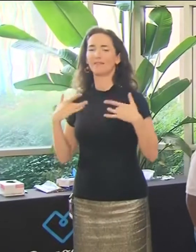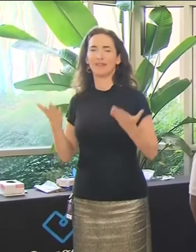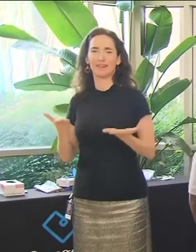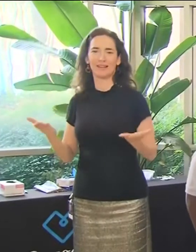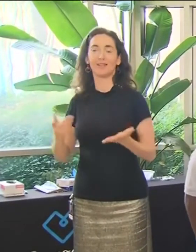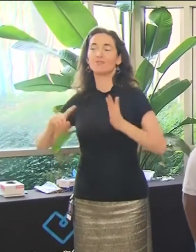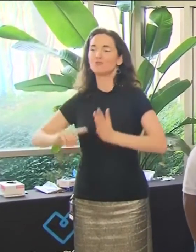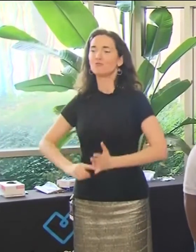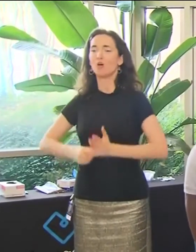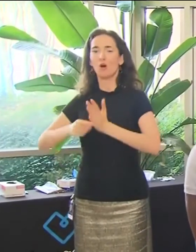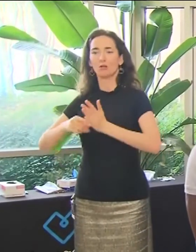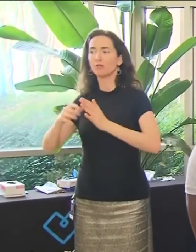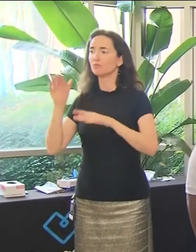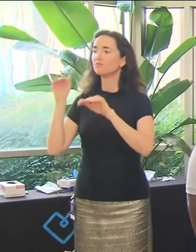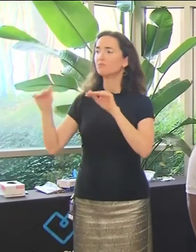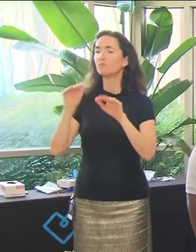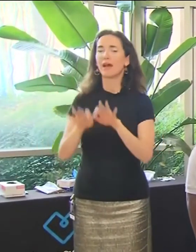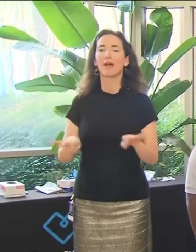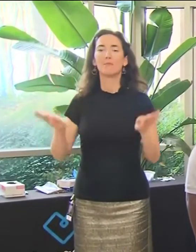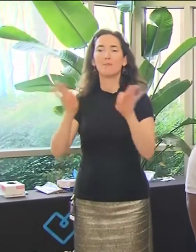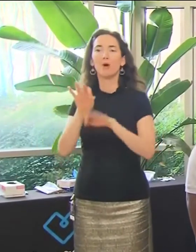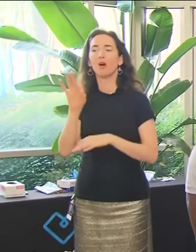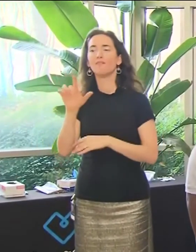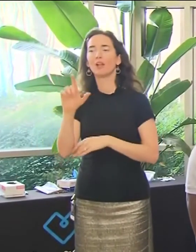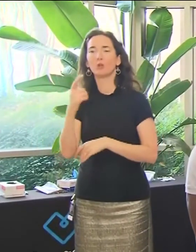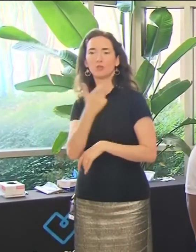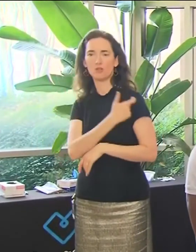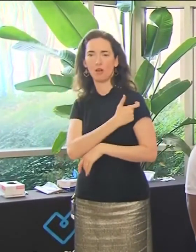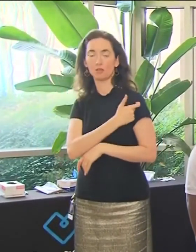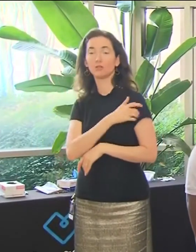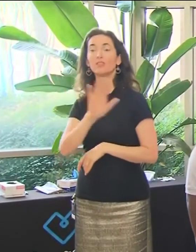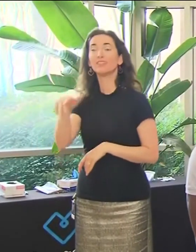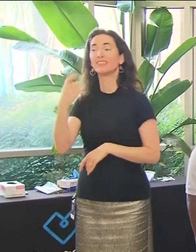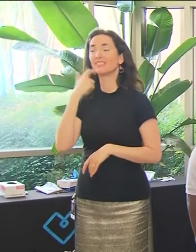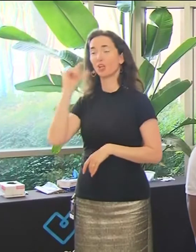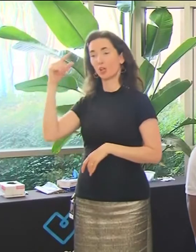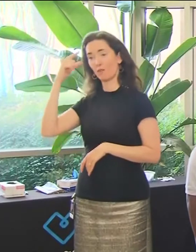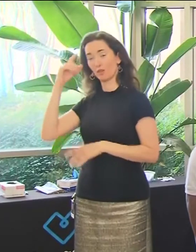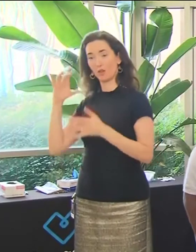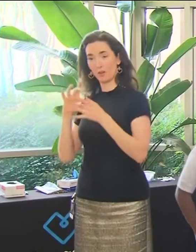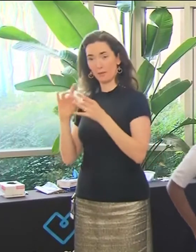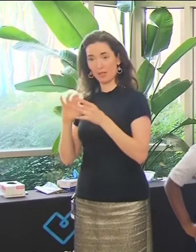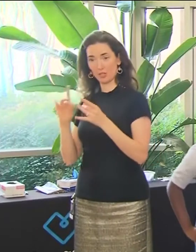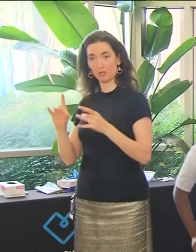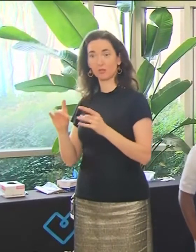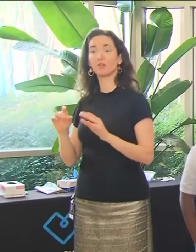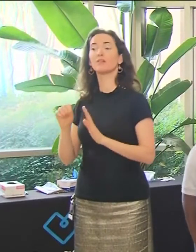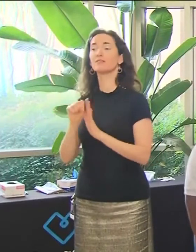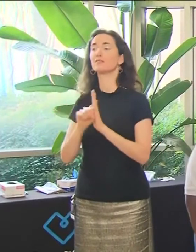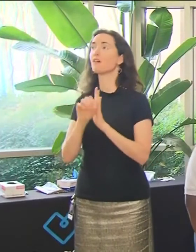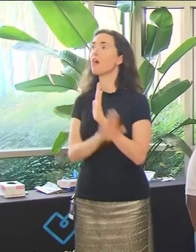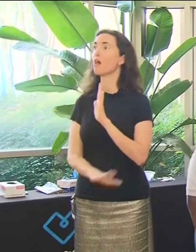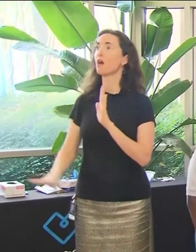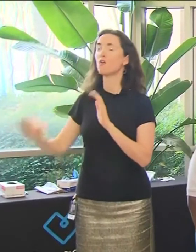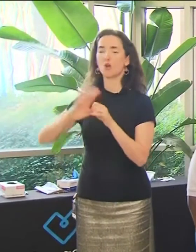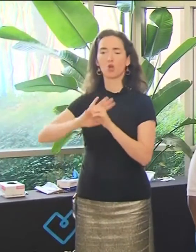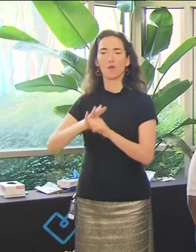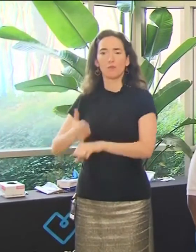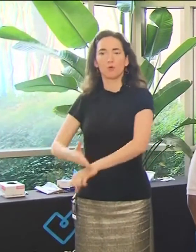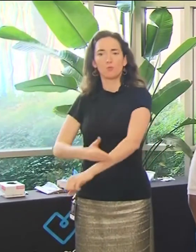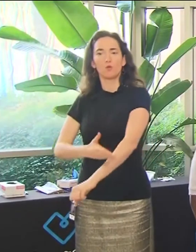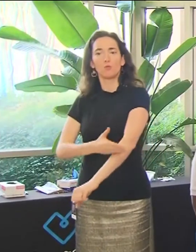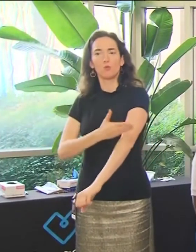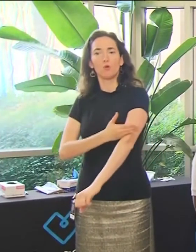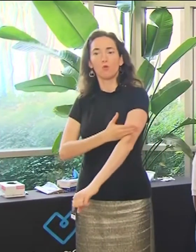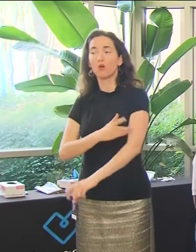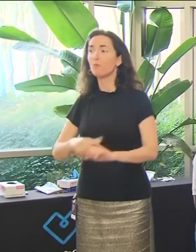importance of getting vaccinated for the flu. As the governor mentioned, we have made great strides in our state across COVID, but we are still not